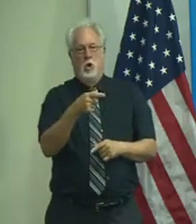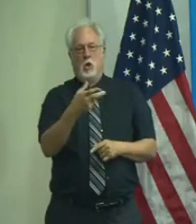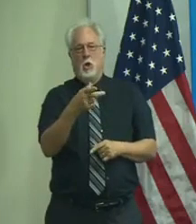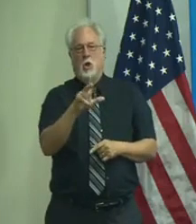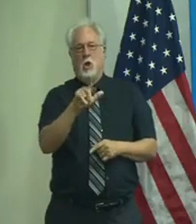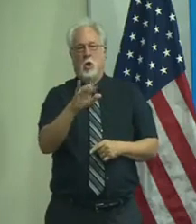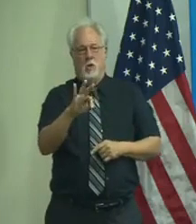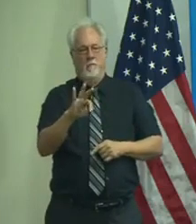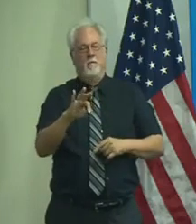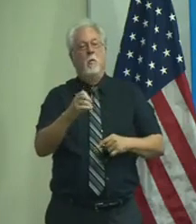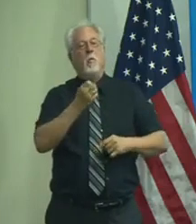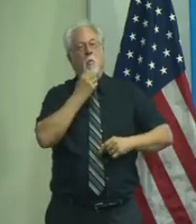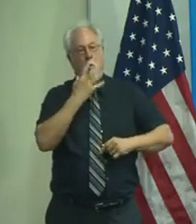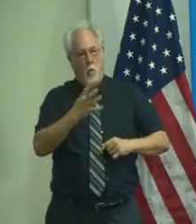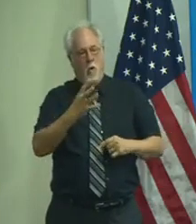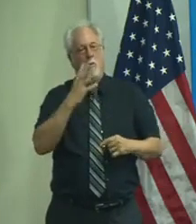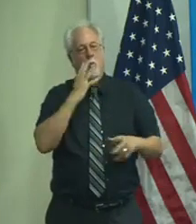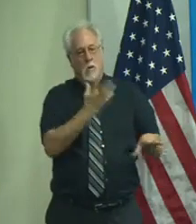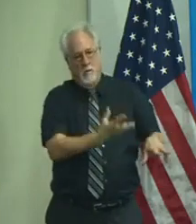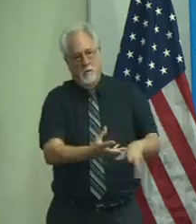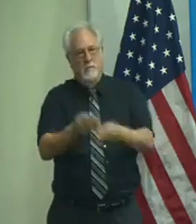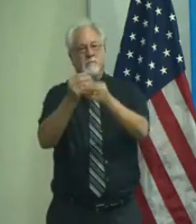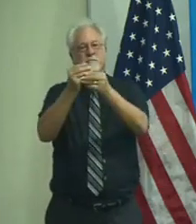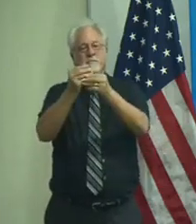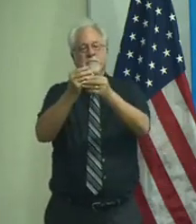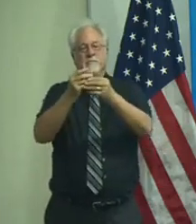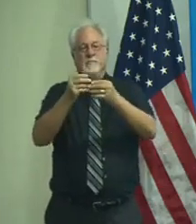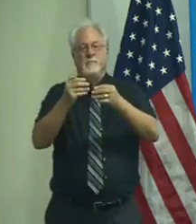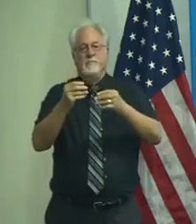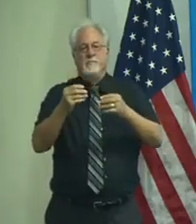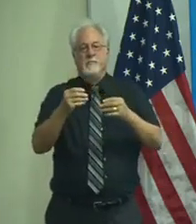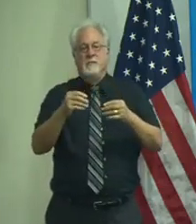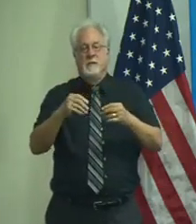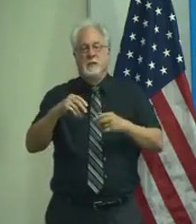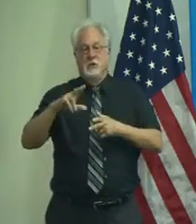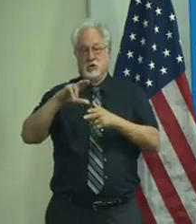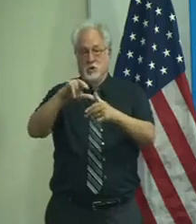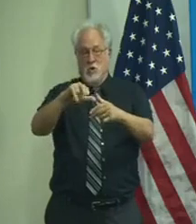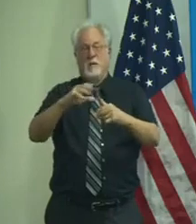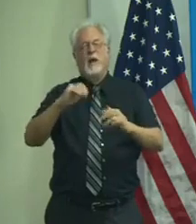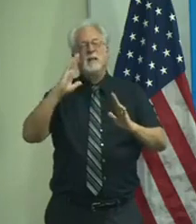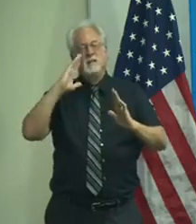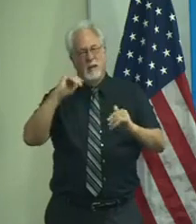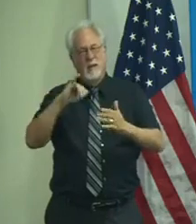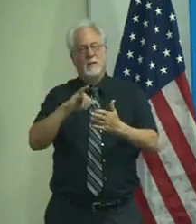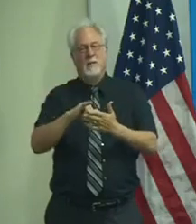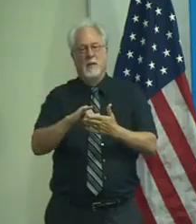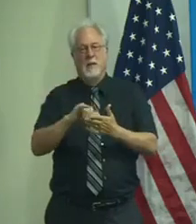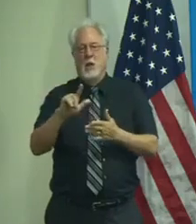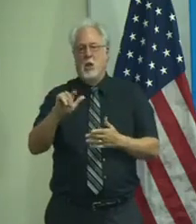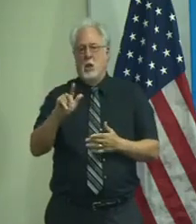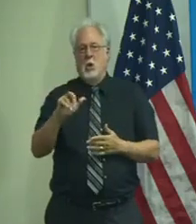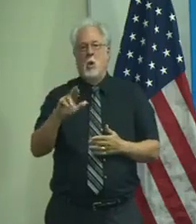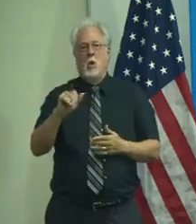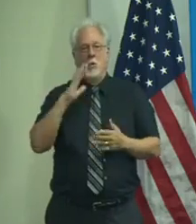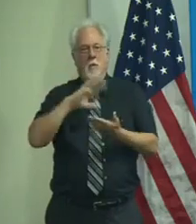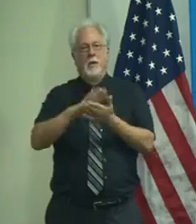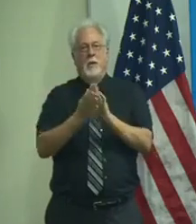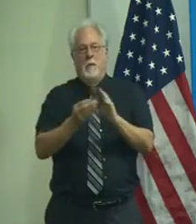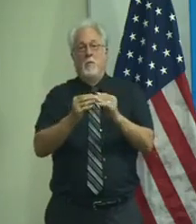warm and will fuel the storm, and so they expect that Laura will